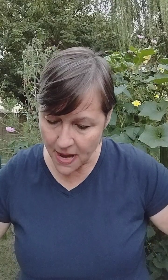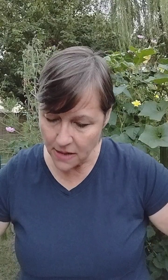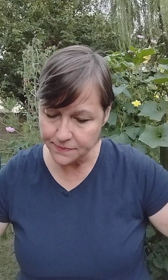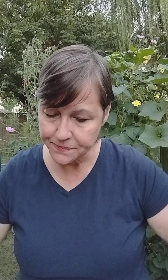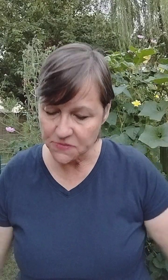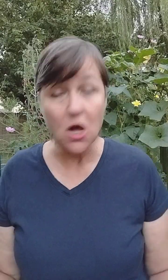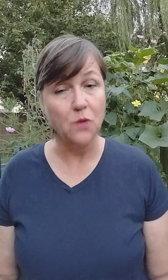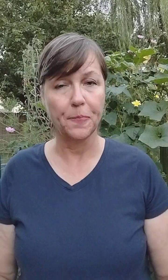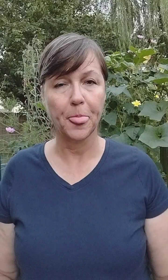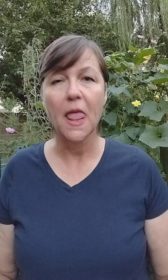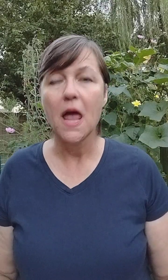So,